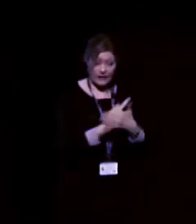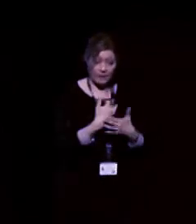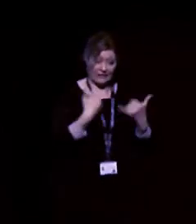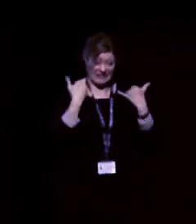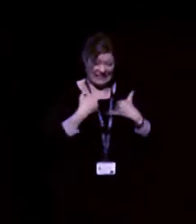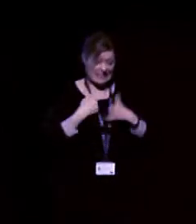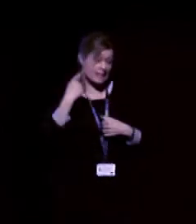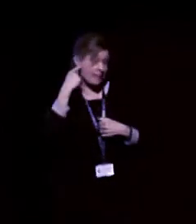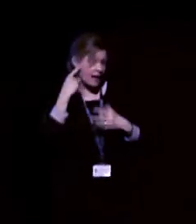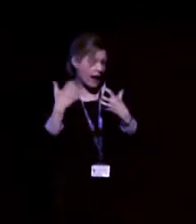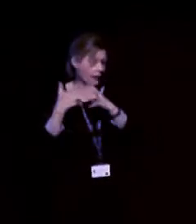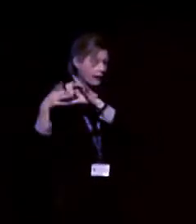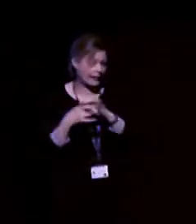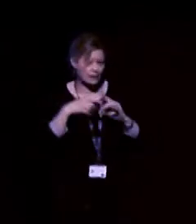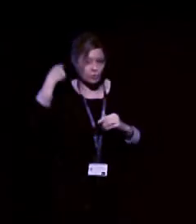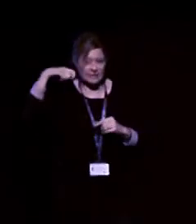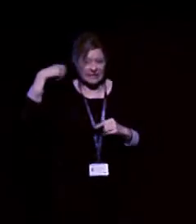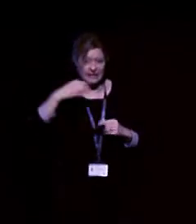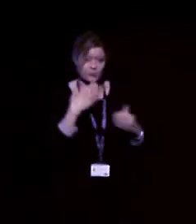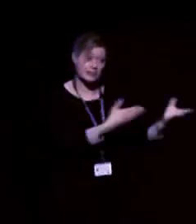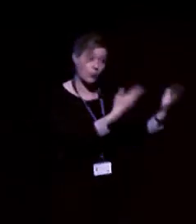Please welcome Mr. Valentine.